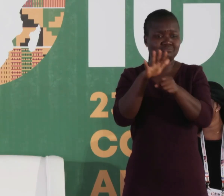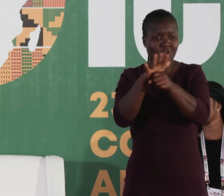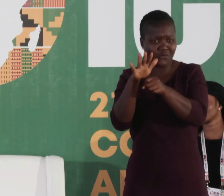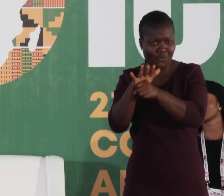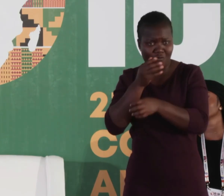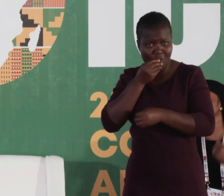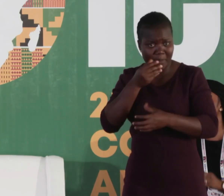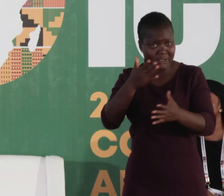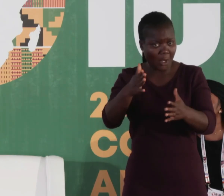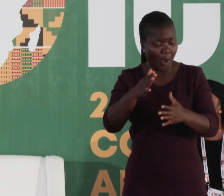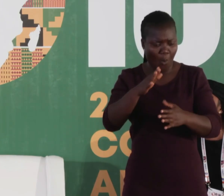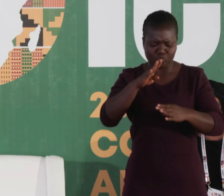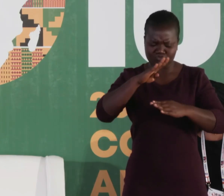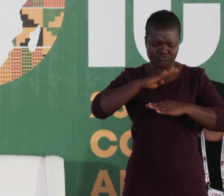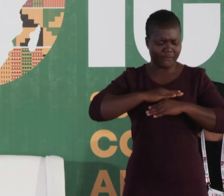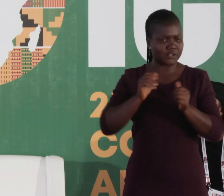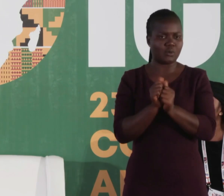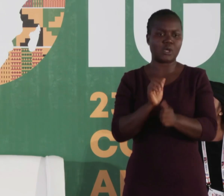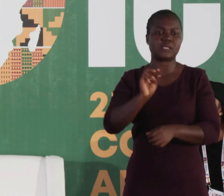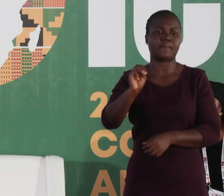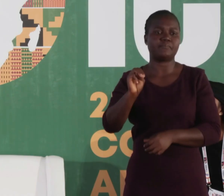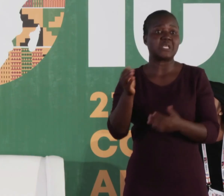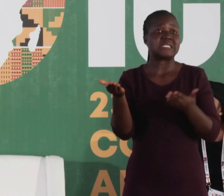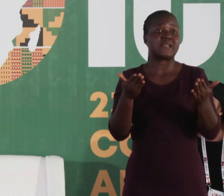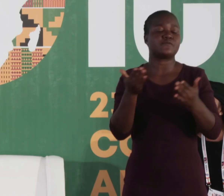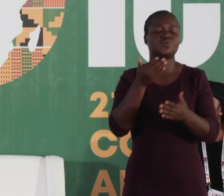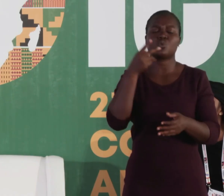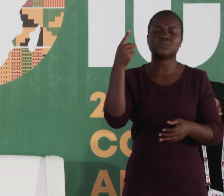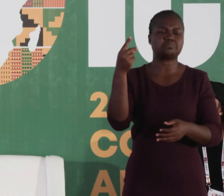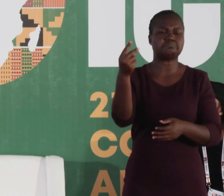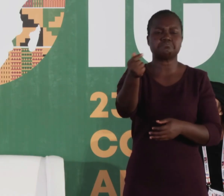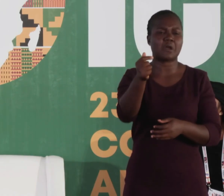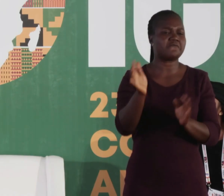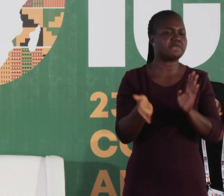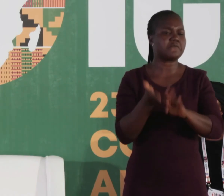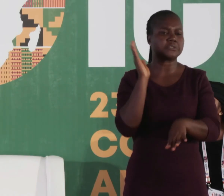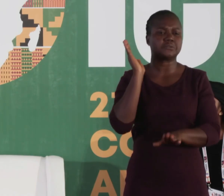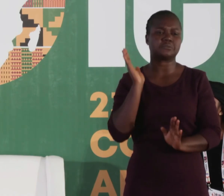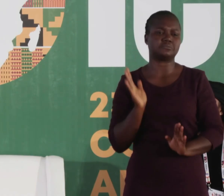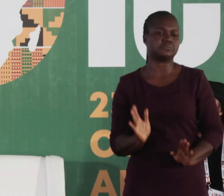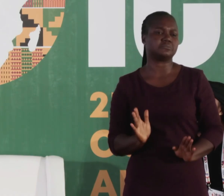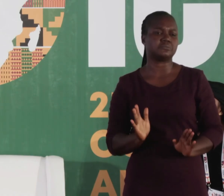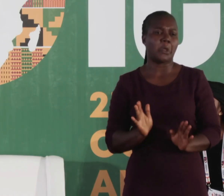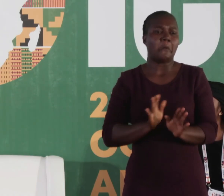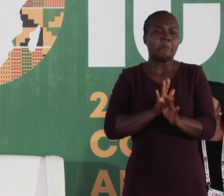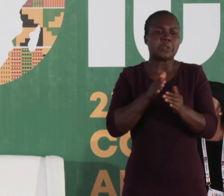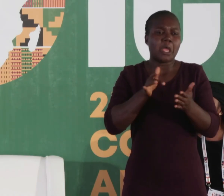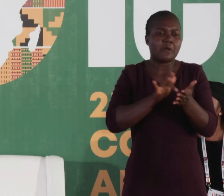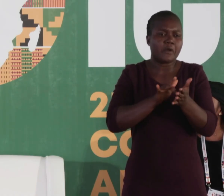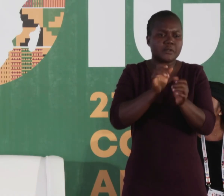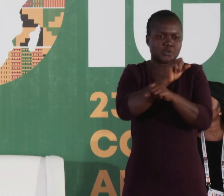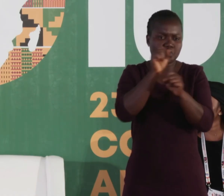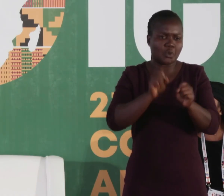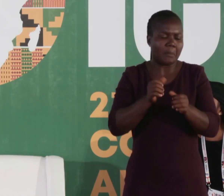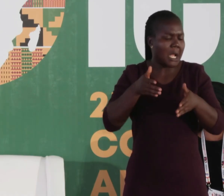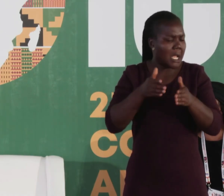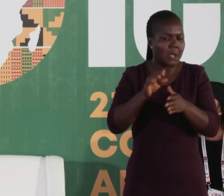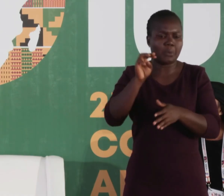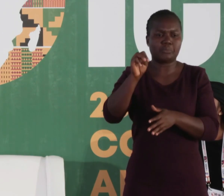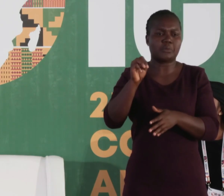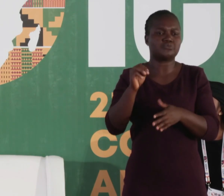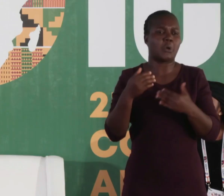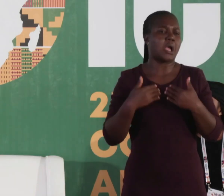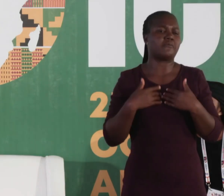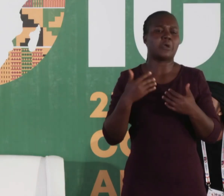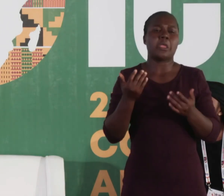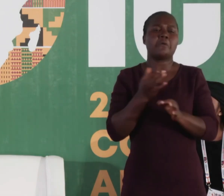them, service was quick, and the long opening hours of pharmacies allowed the flexibility that they needed as female